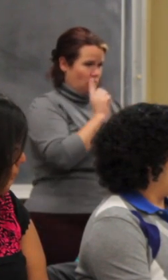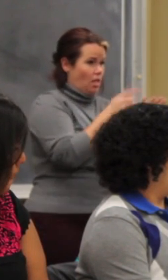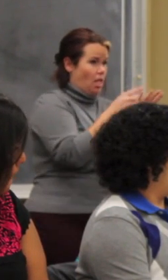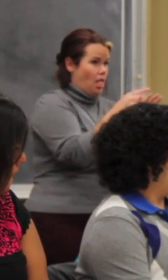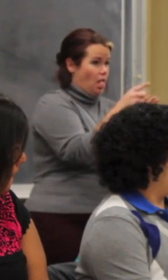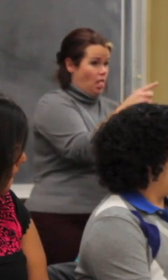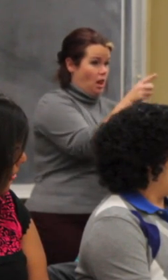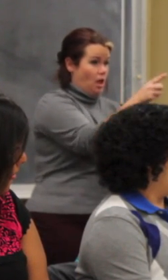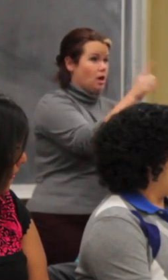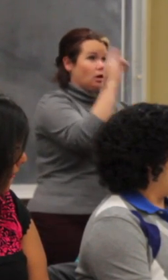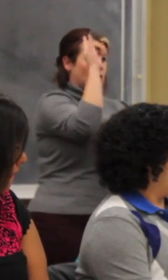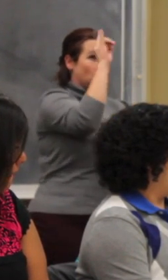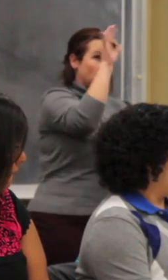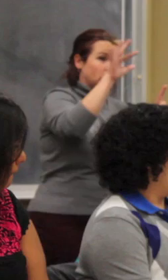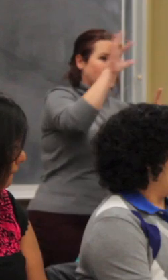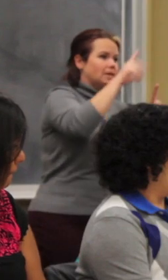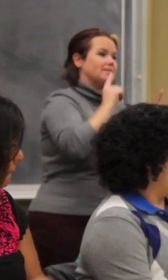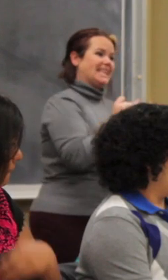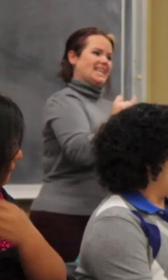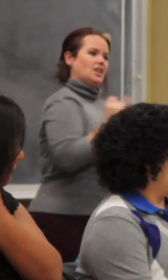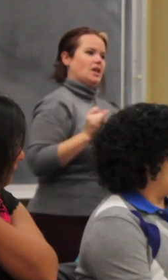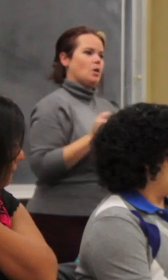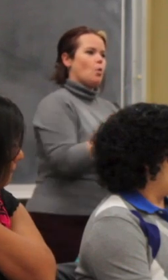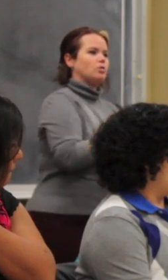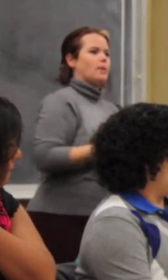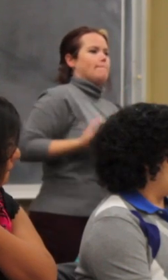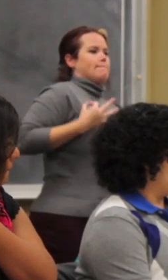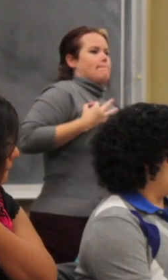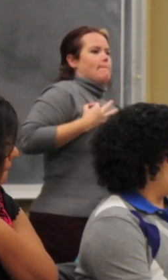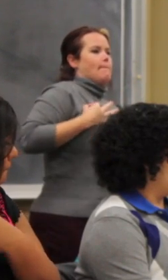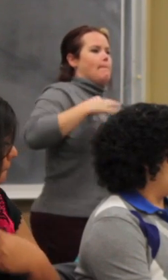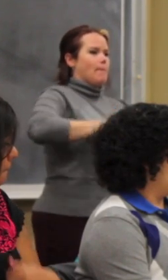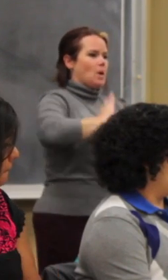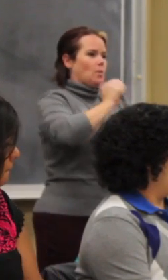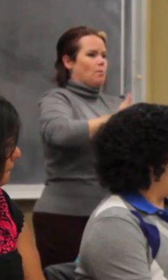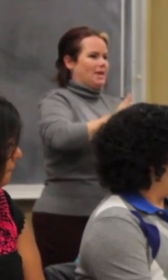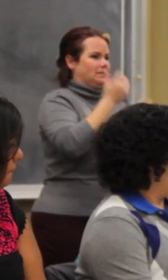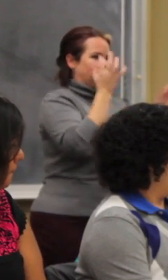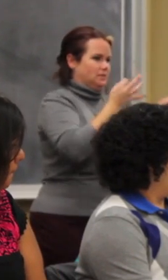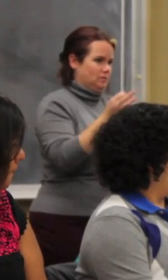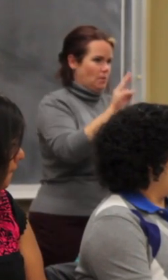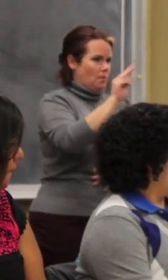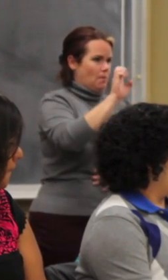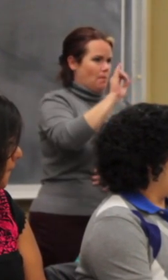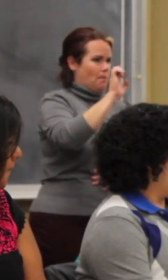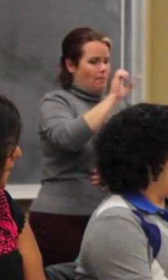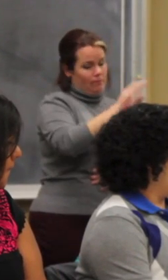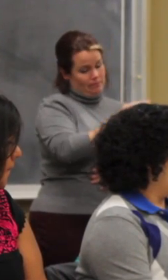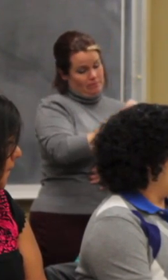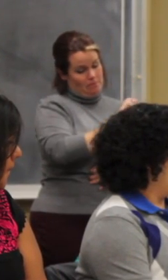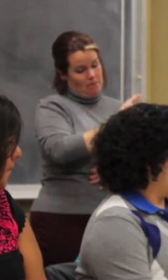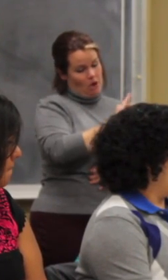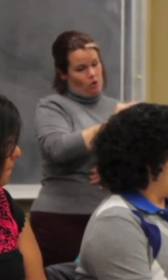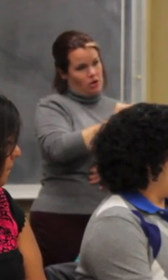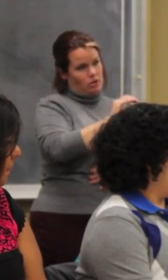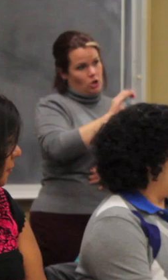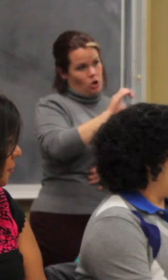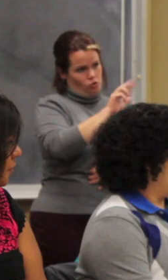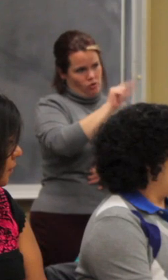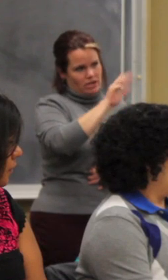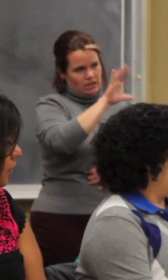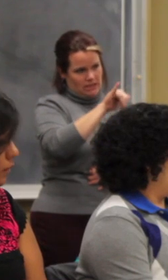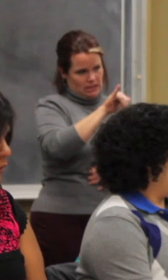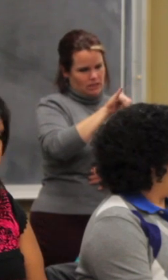is the idea of individualism and meritocracy. And one thing that tends to stand out is the